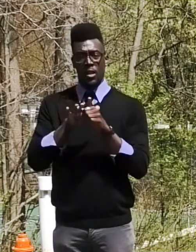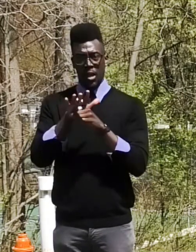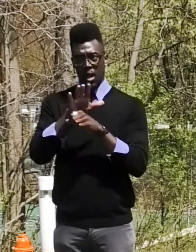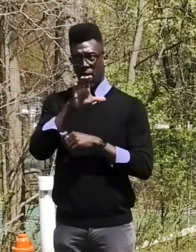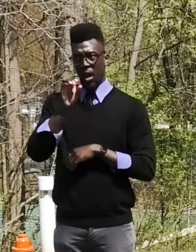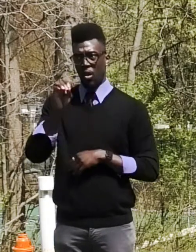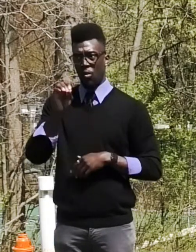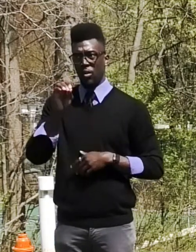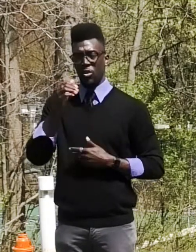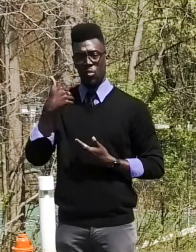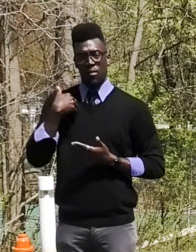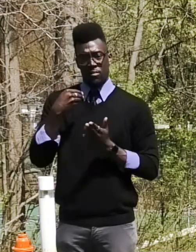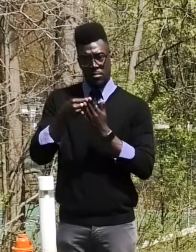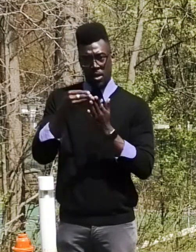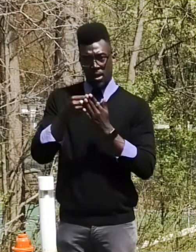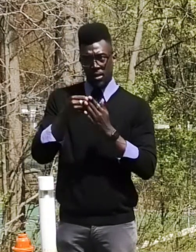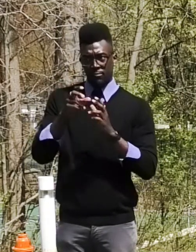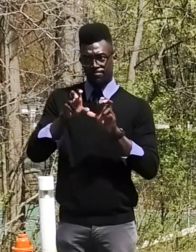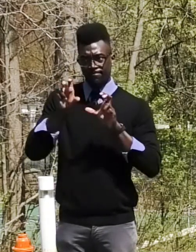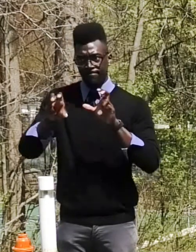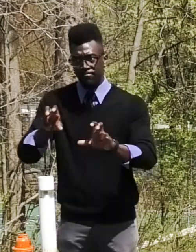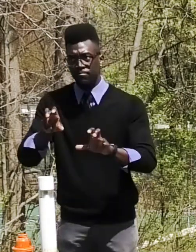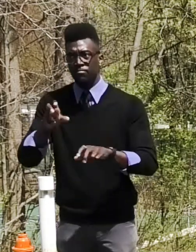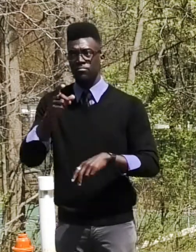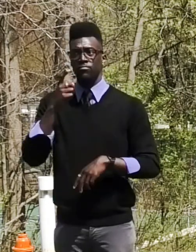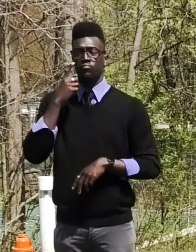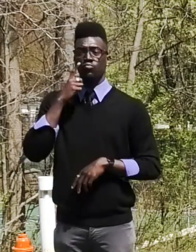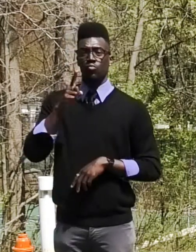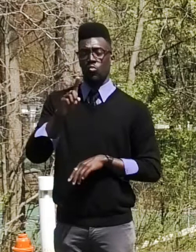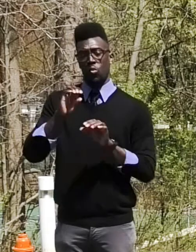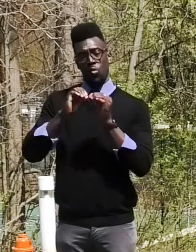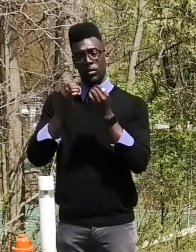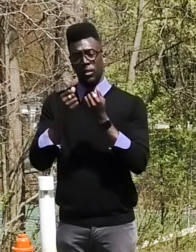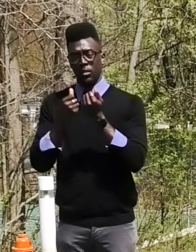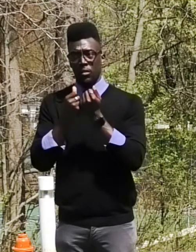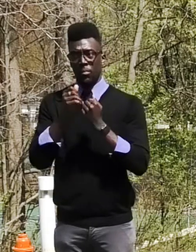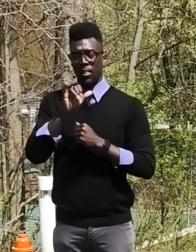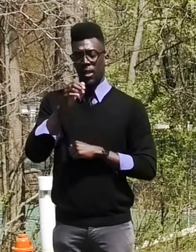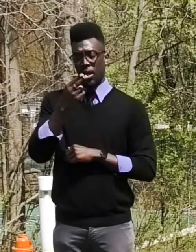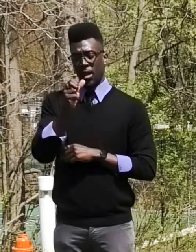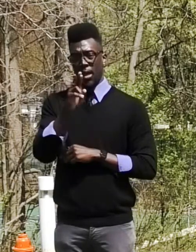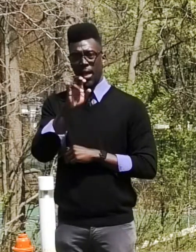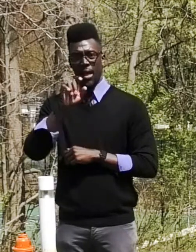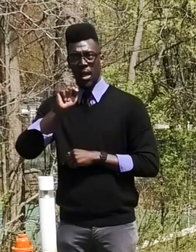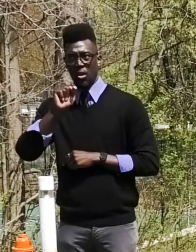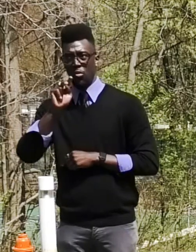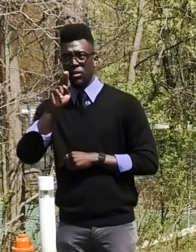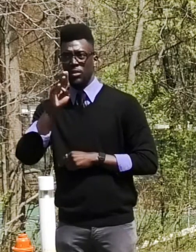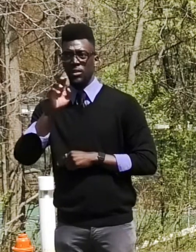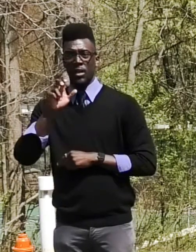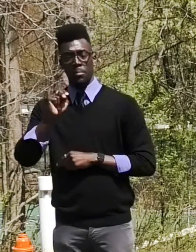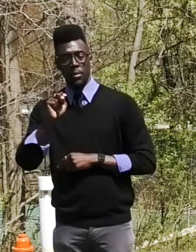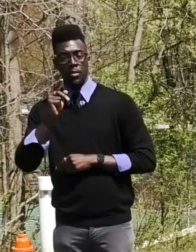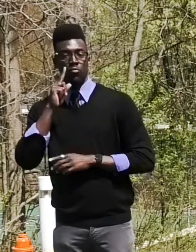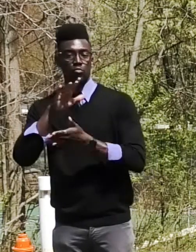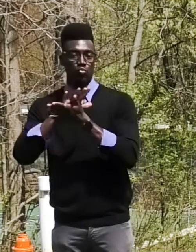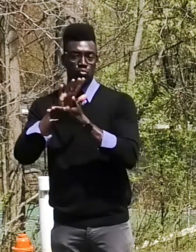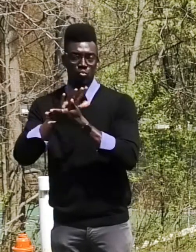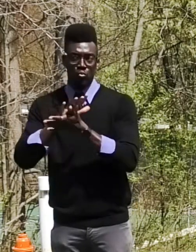allocating any funds to any organizations such as the Harriet Tubman? They need some funding for their school,